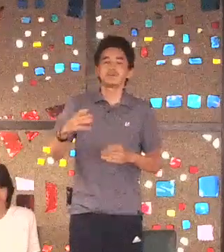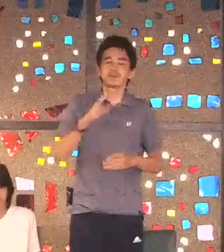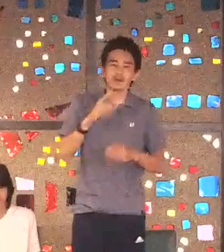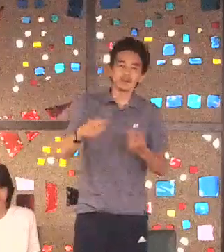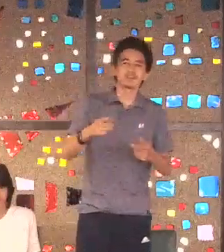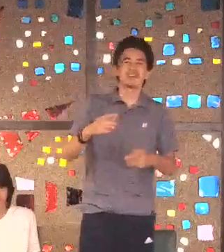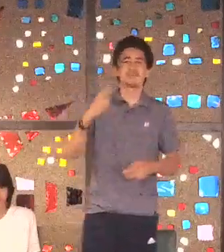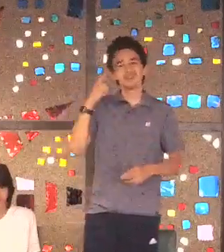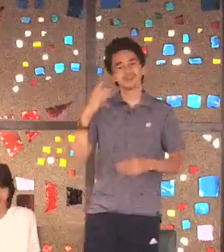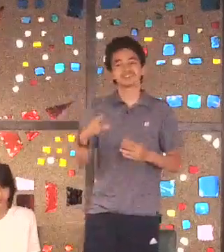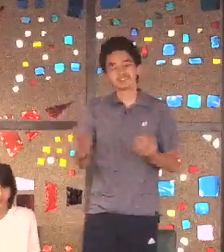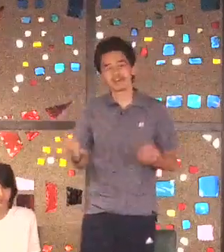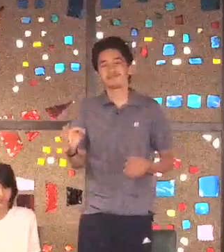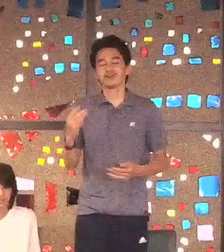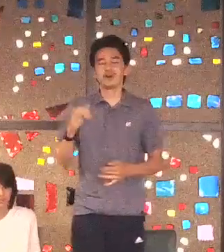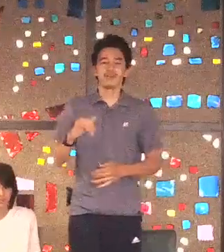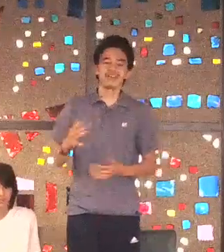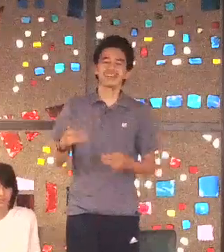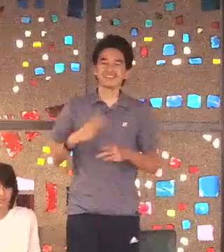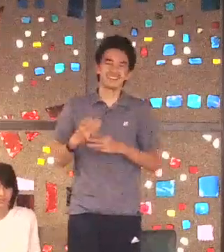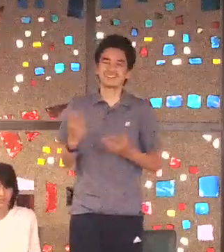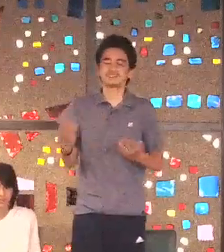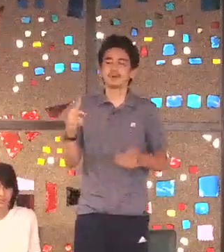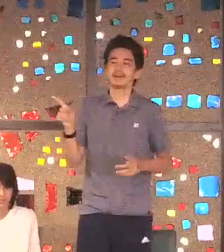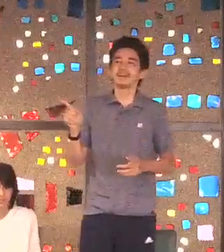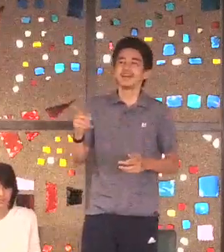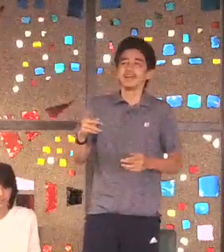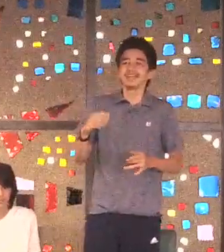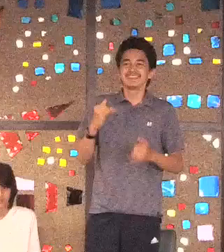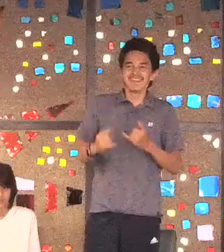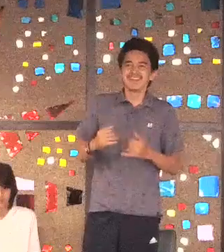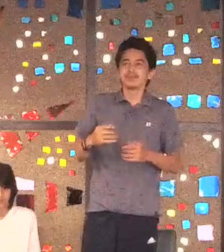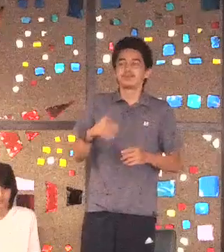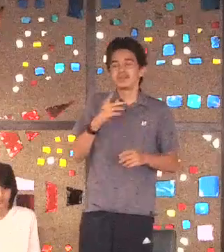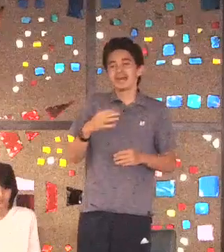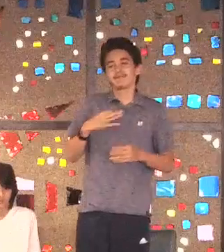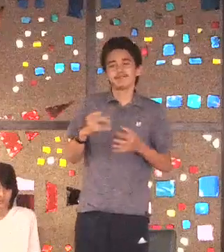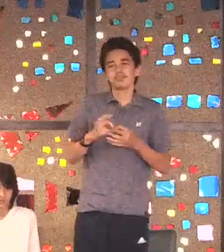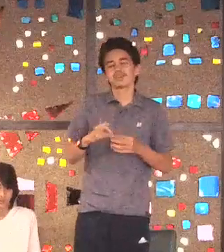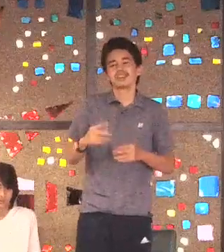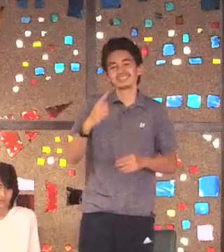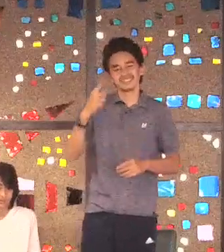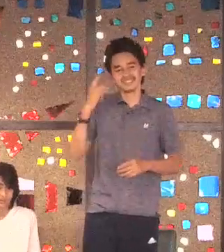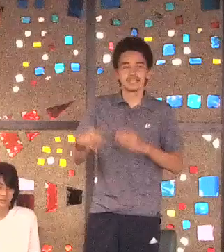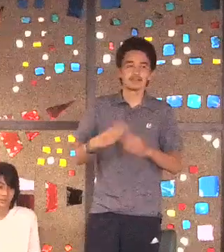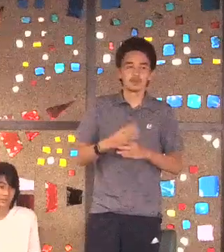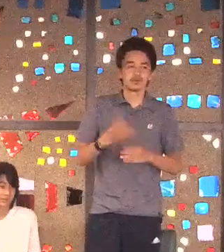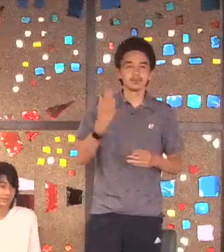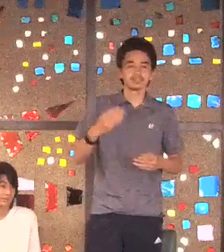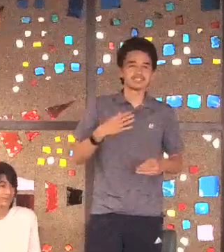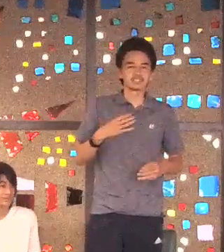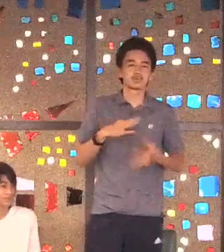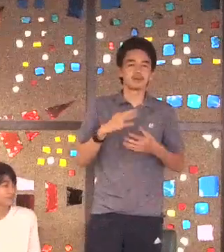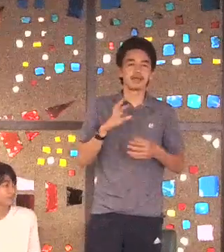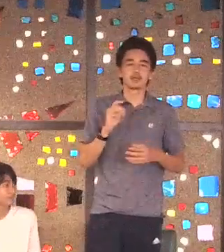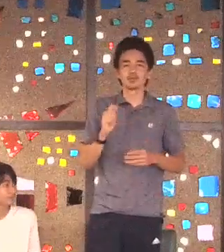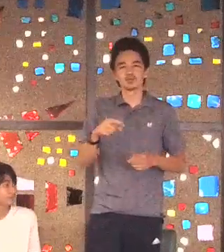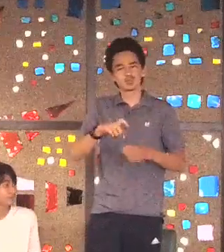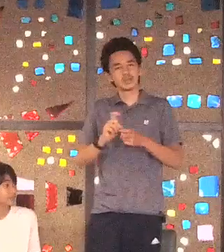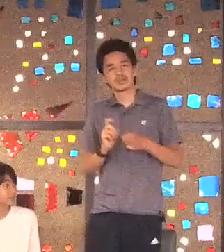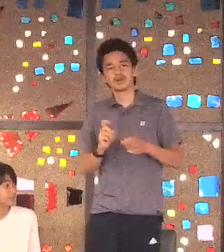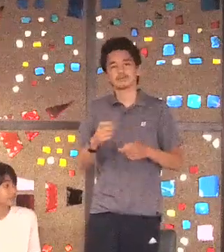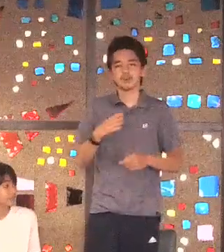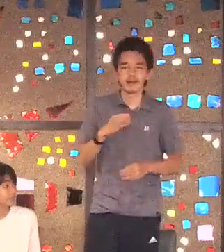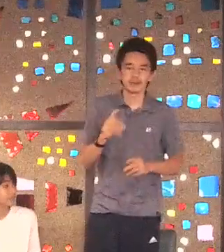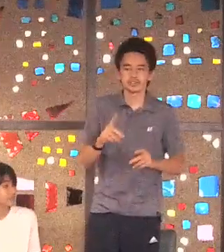playing with them, talking with them, hearing stuff, you know, all that kind of thing. But in the end, really, I feel more connected to the deaf world because that's where my